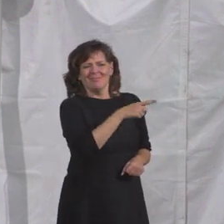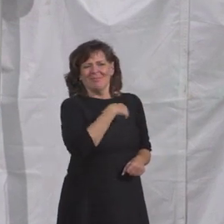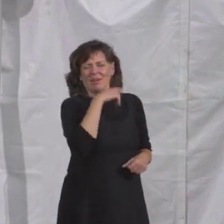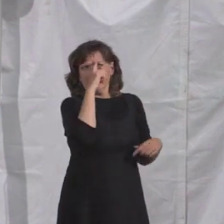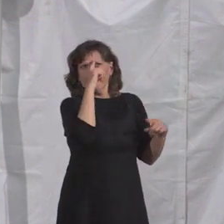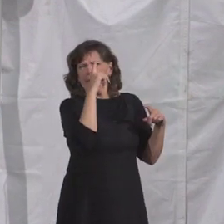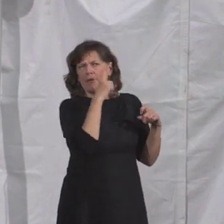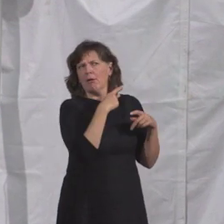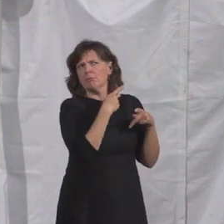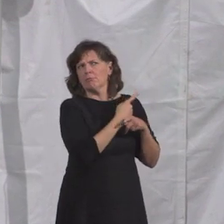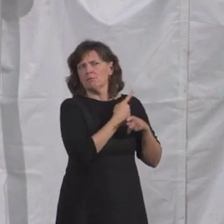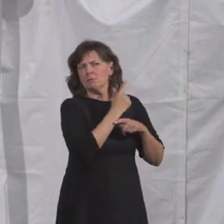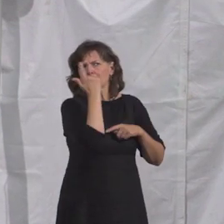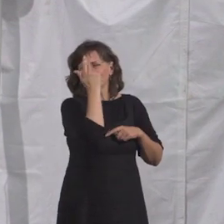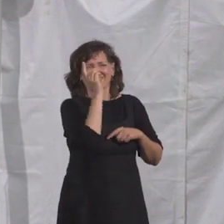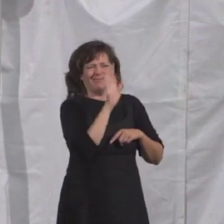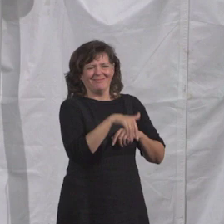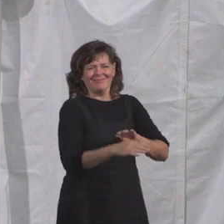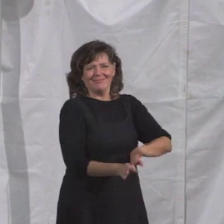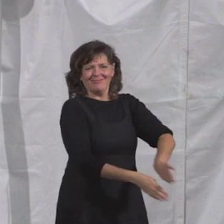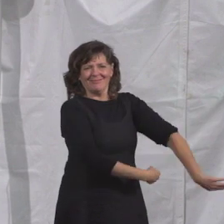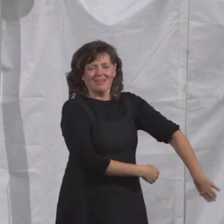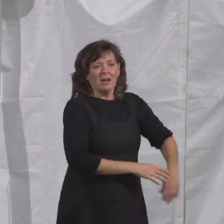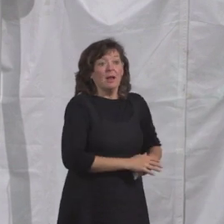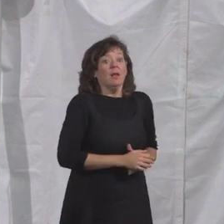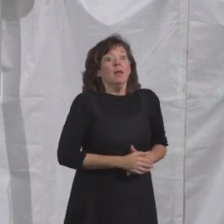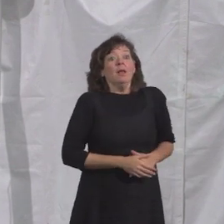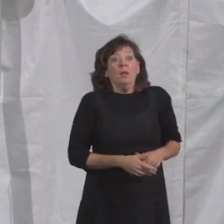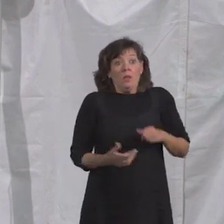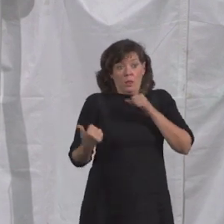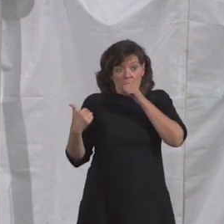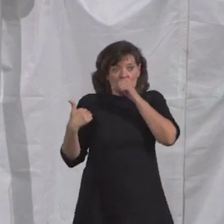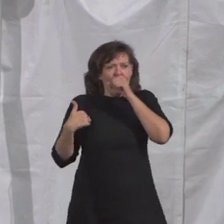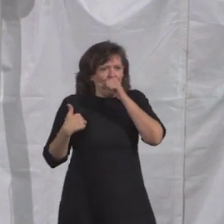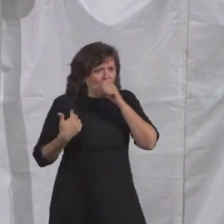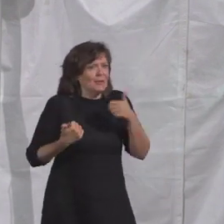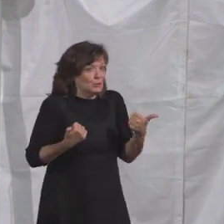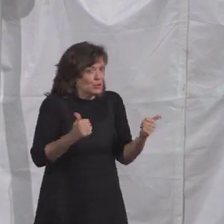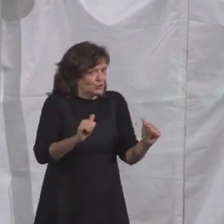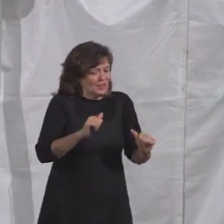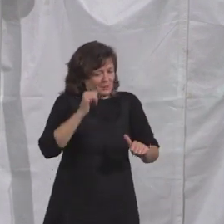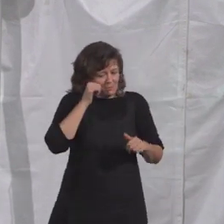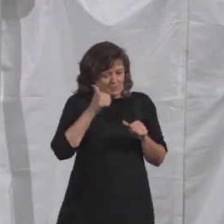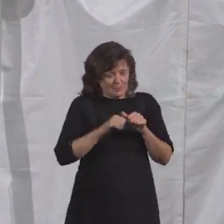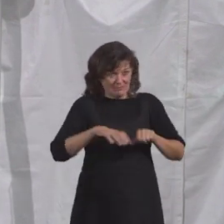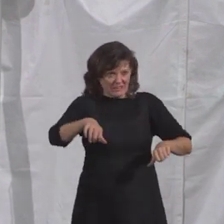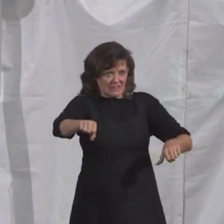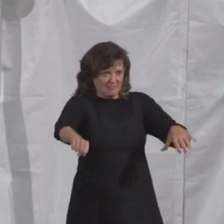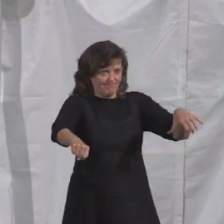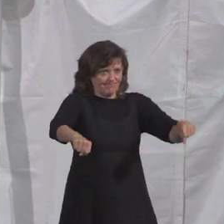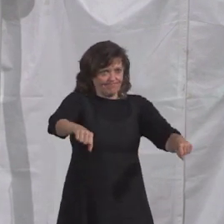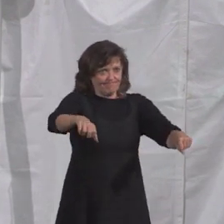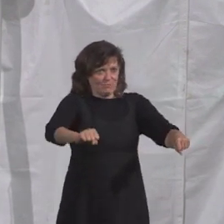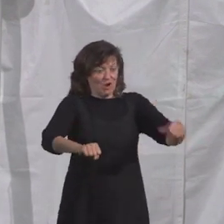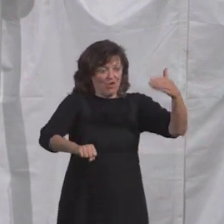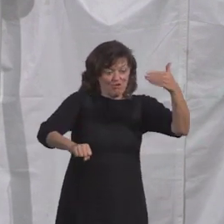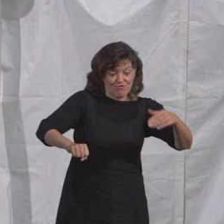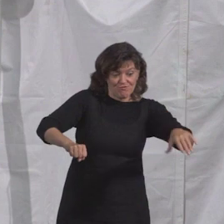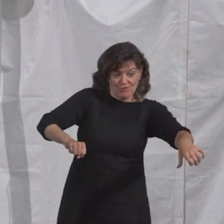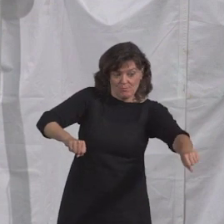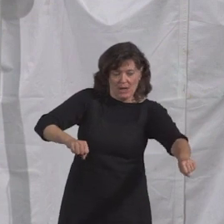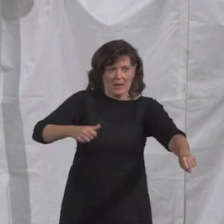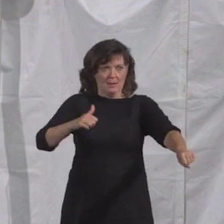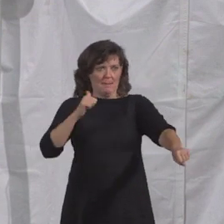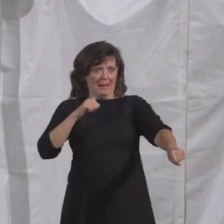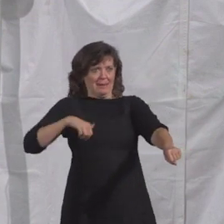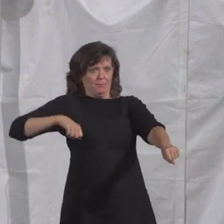I was trying to remember front brake, back brake, because if you're going down a hill like this at 800 miles an hour and you hit your